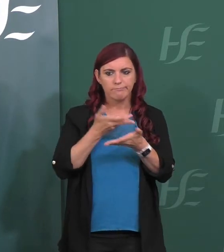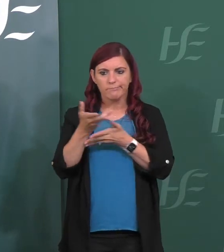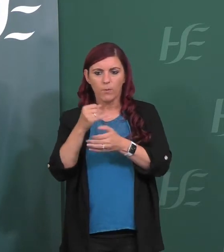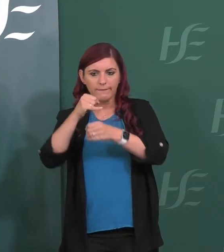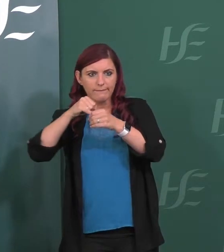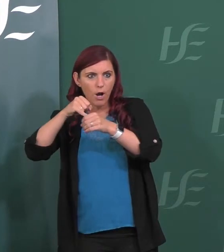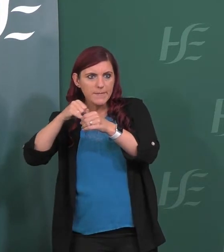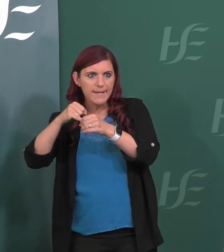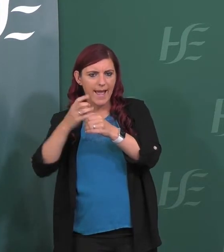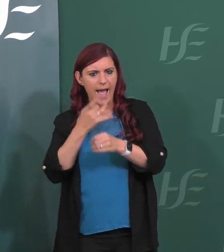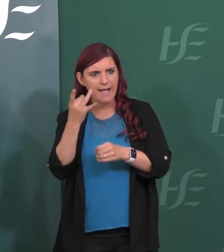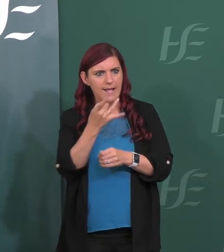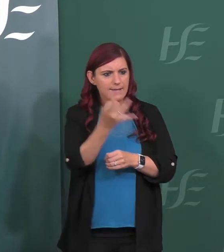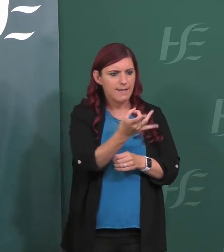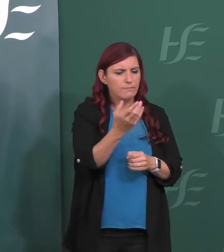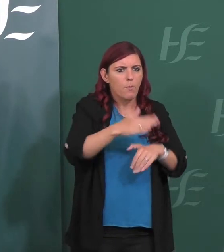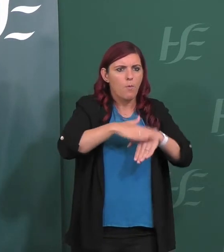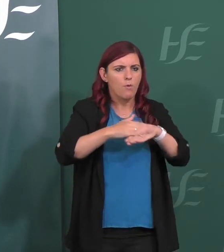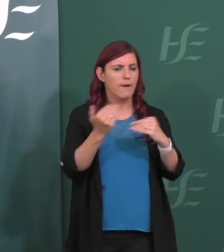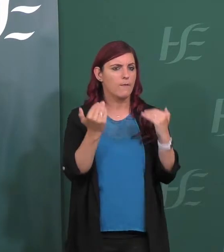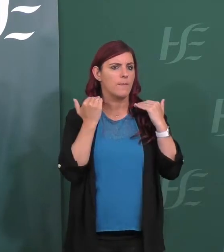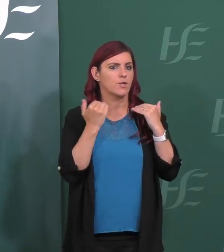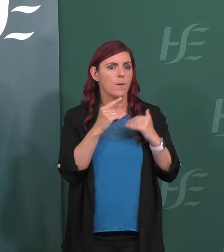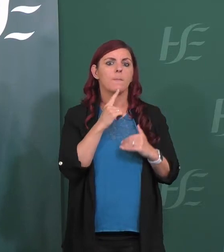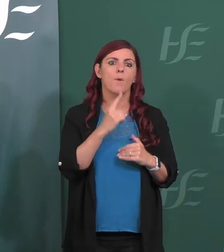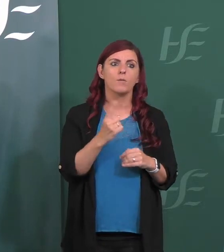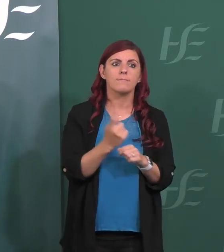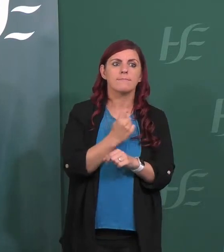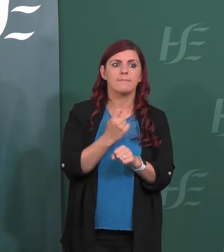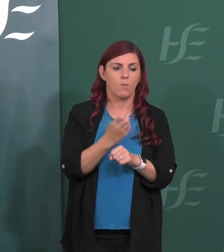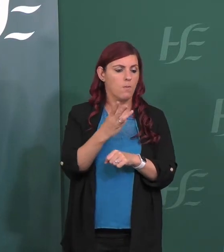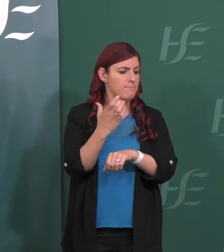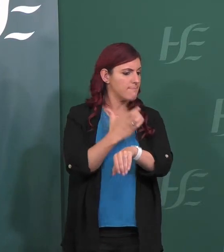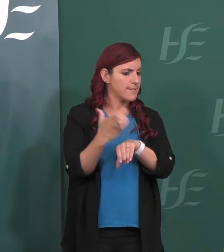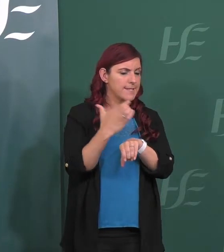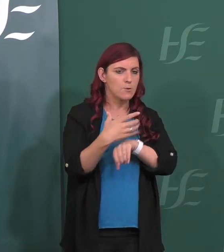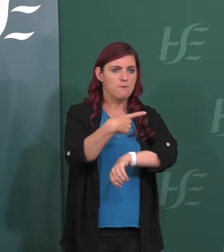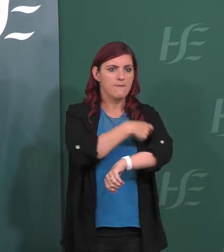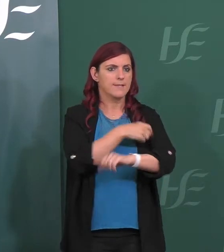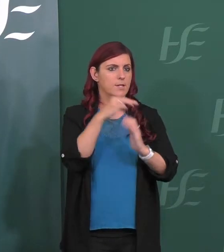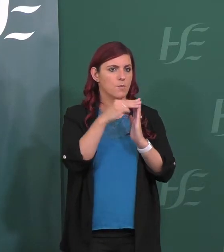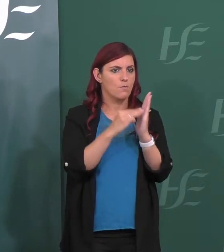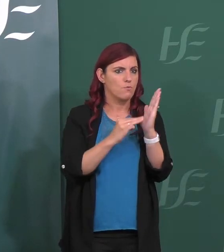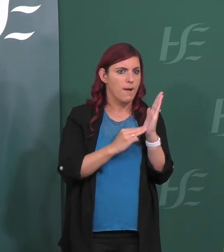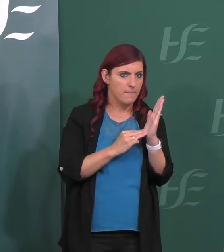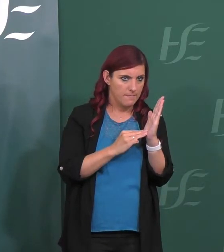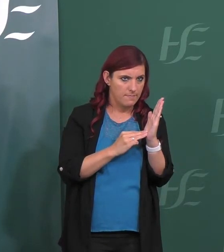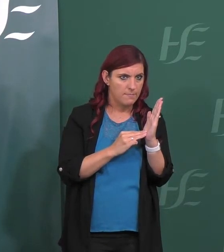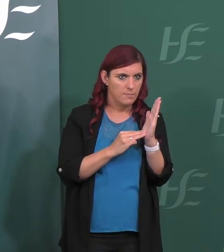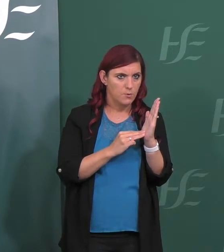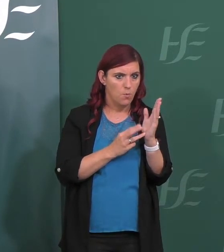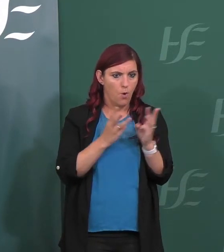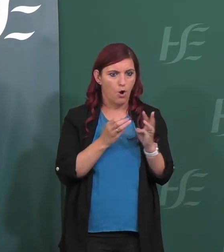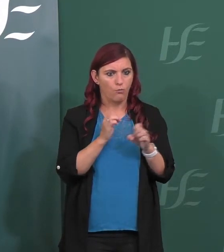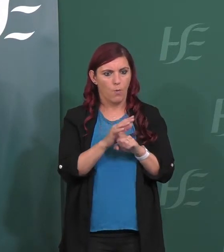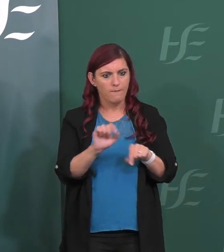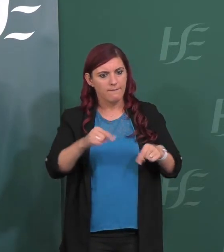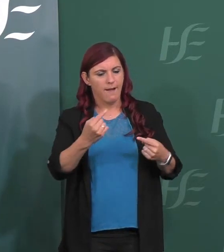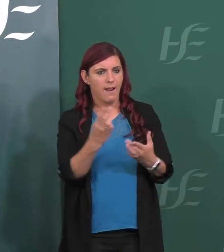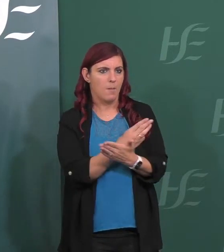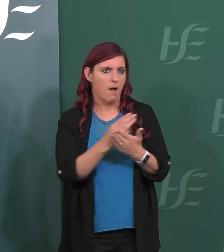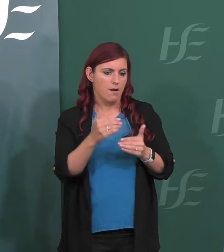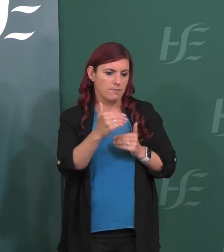information. But in the meantime, we'll continue the vaccination programme to work through the final phases of the programme that we're